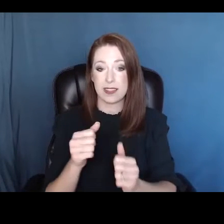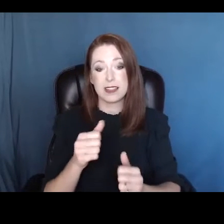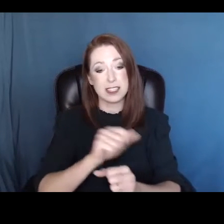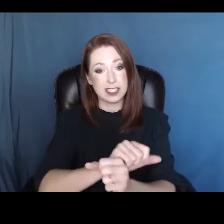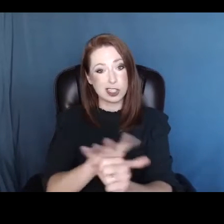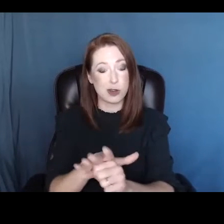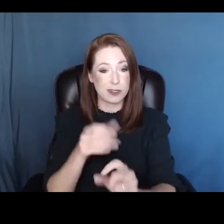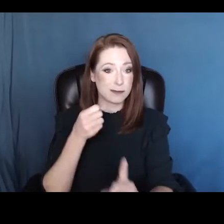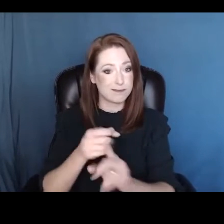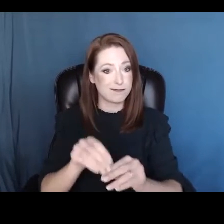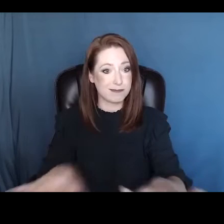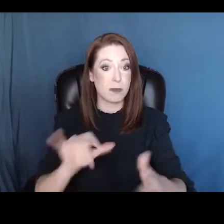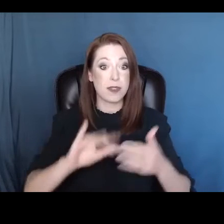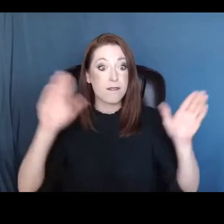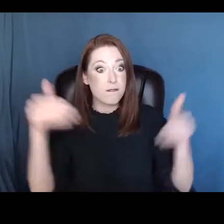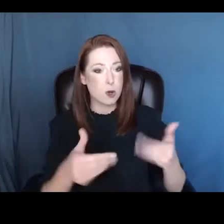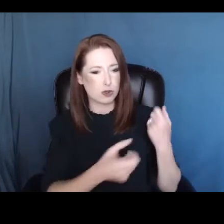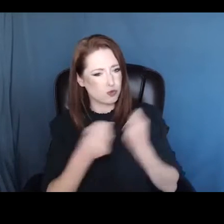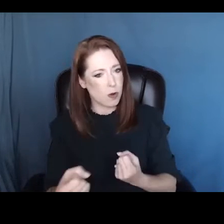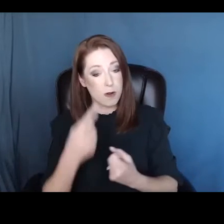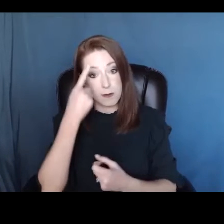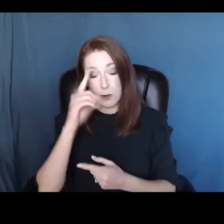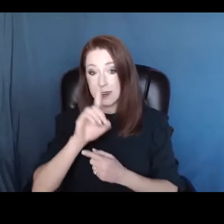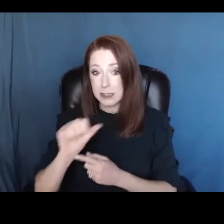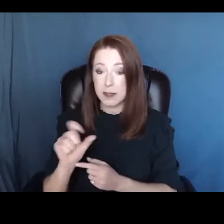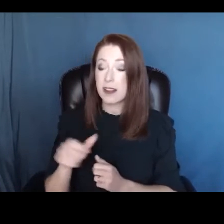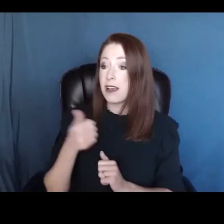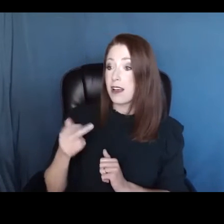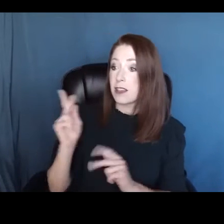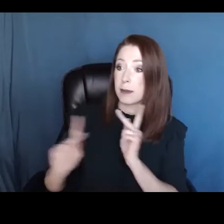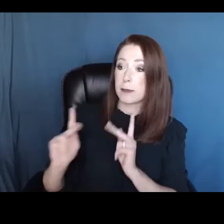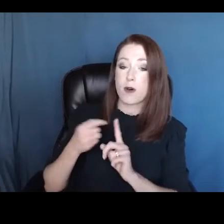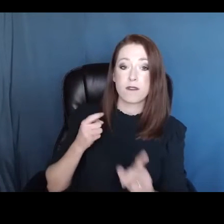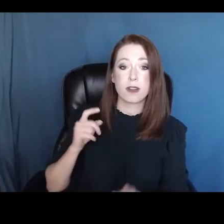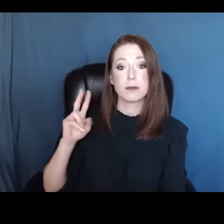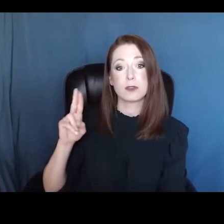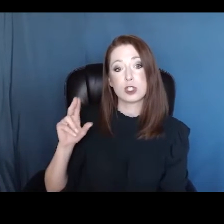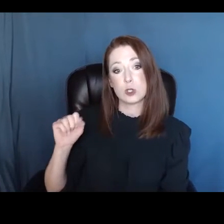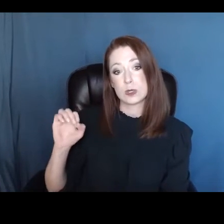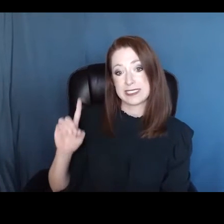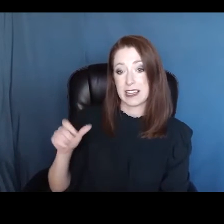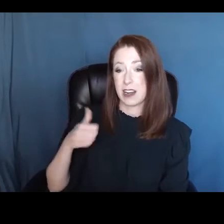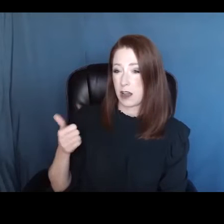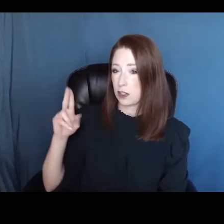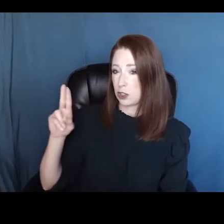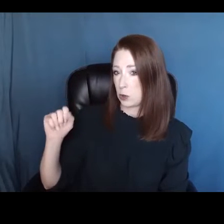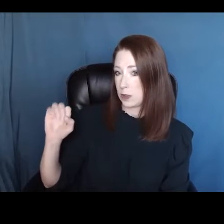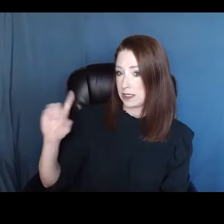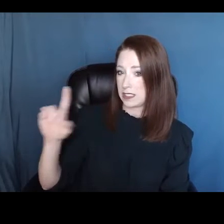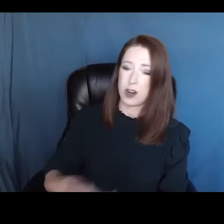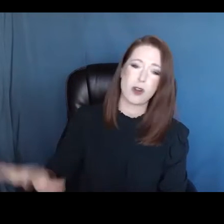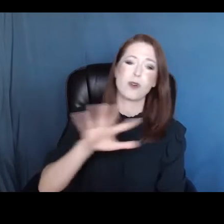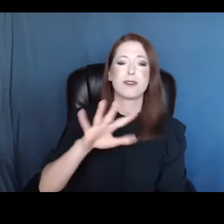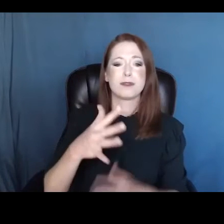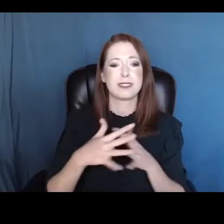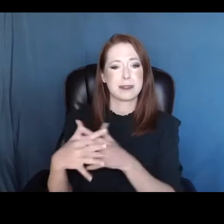some focus on disability. We had some other folks from the USED, other USEDs across the country presented